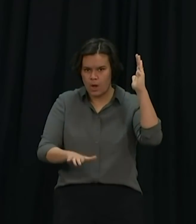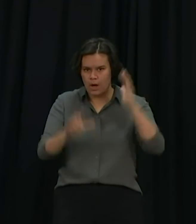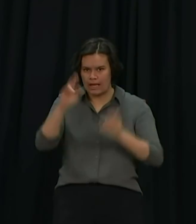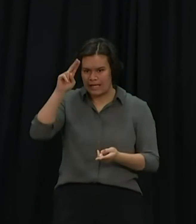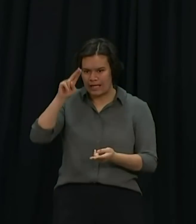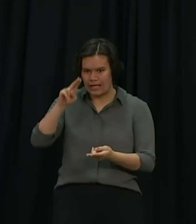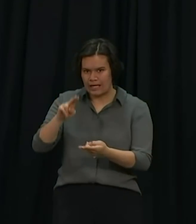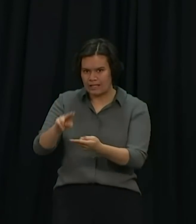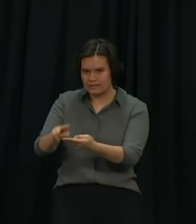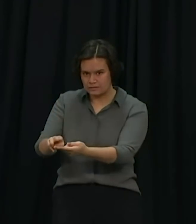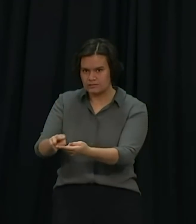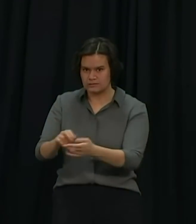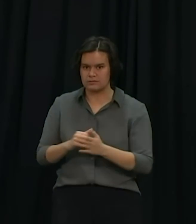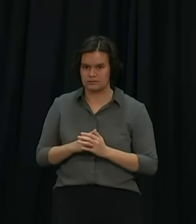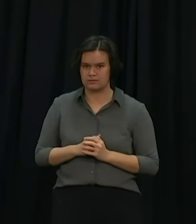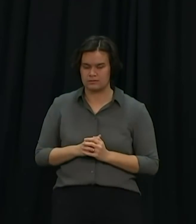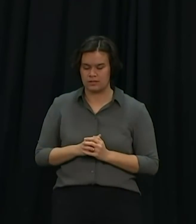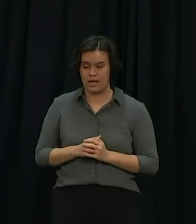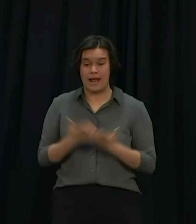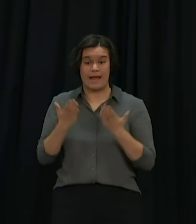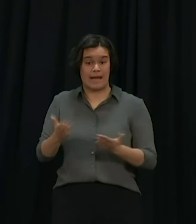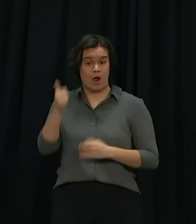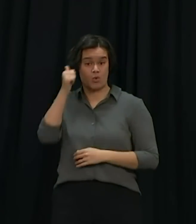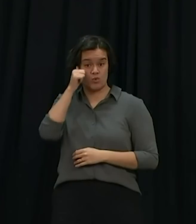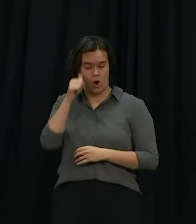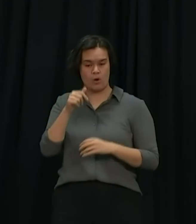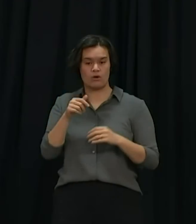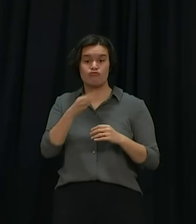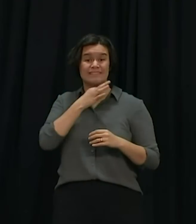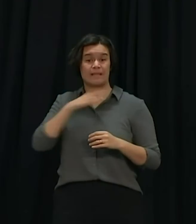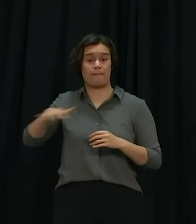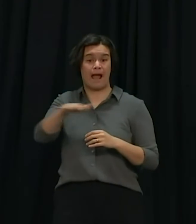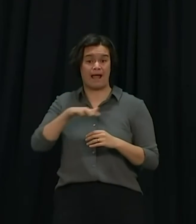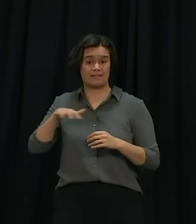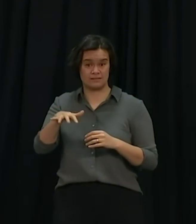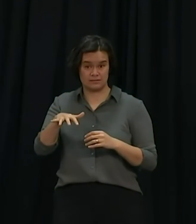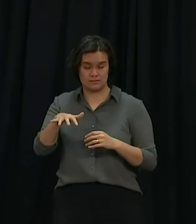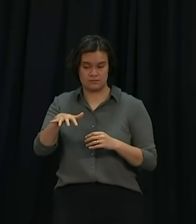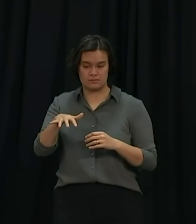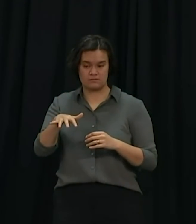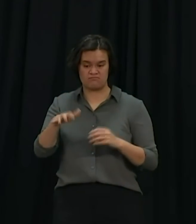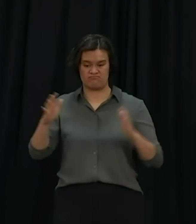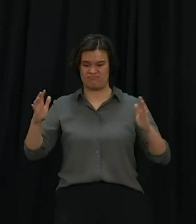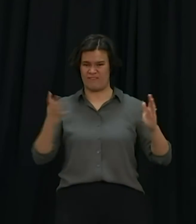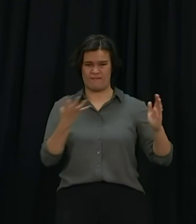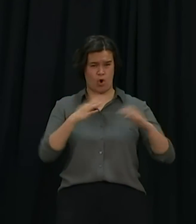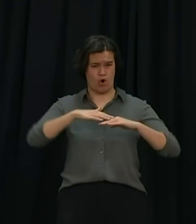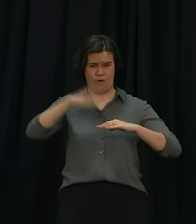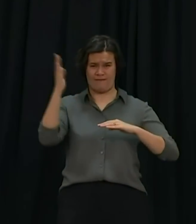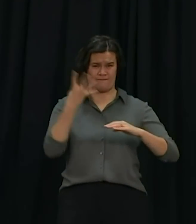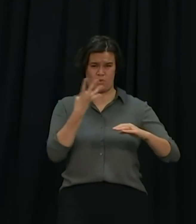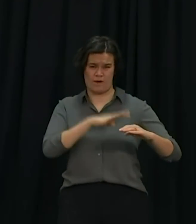transmission occurred at 21 of them. For the most part, that transmission has been relatively